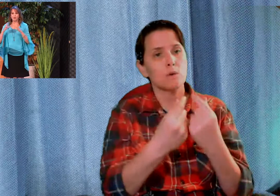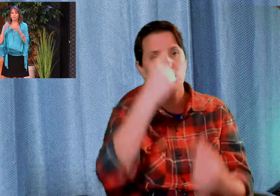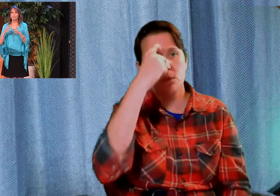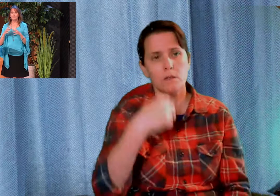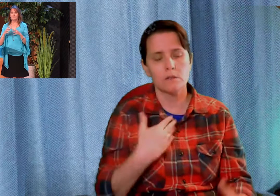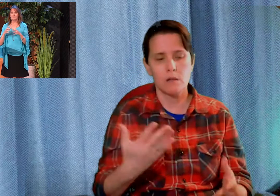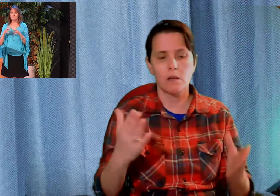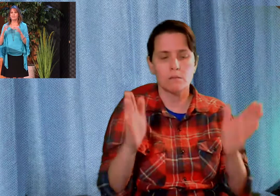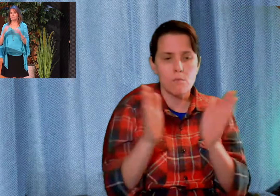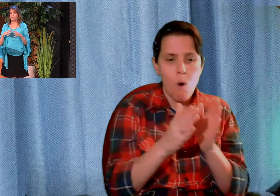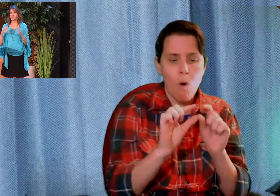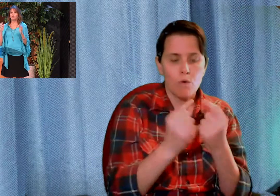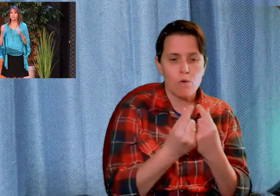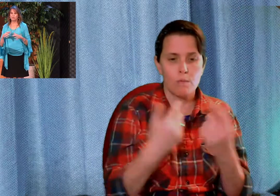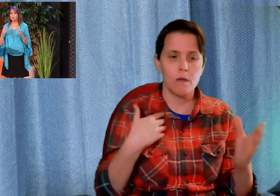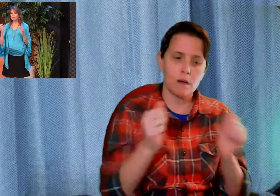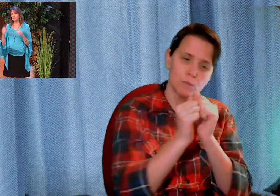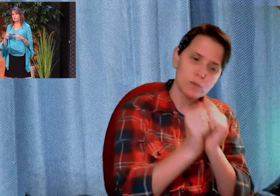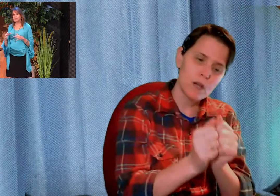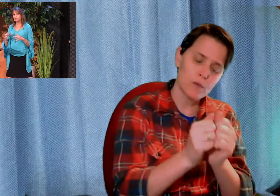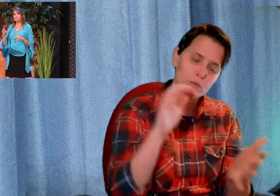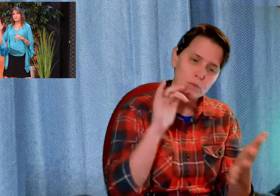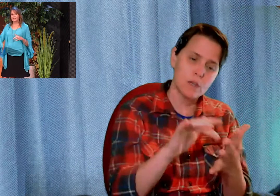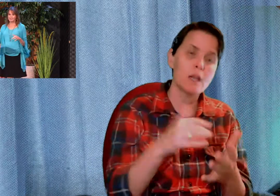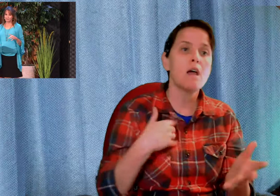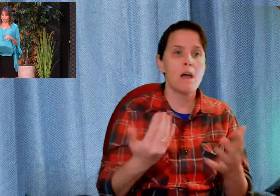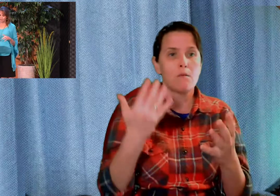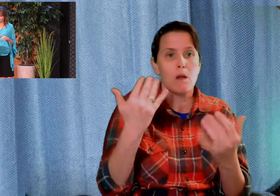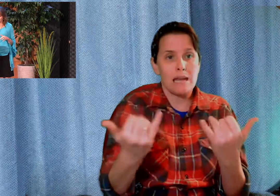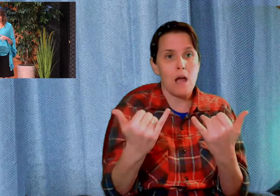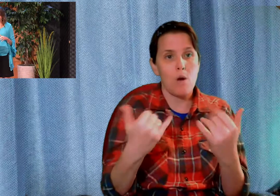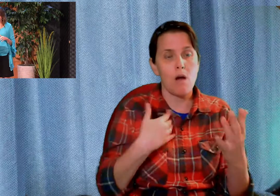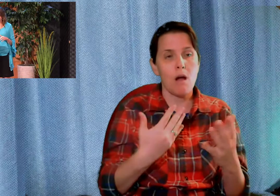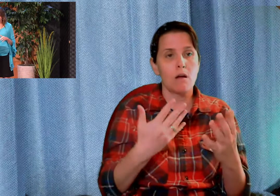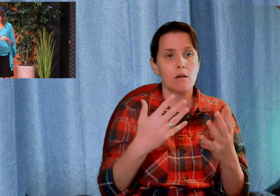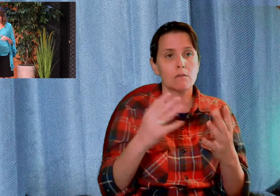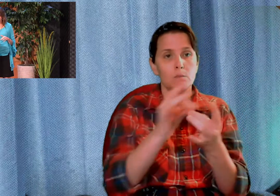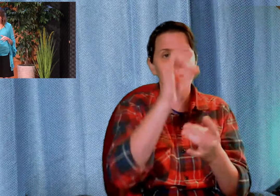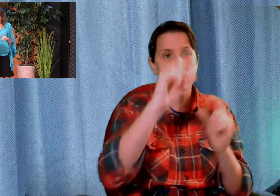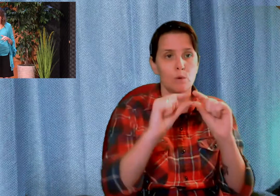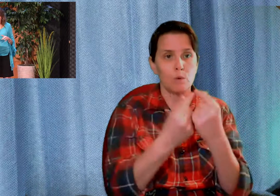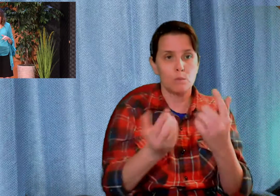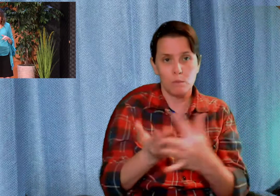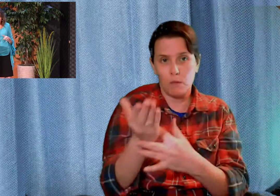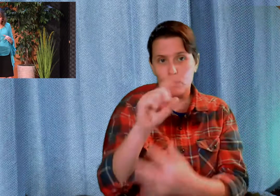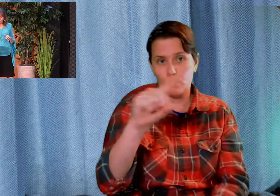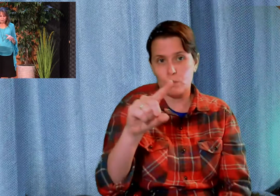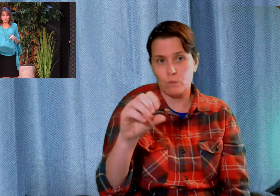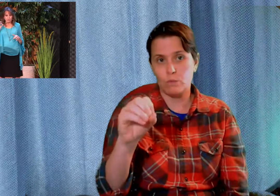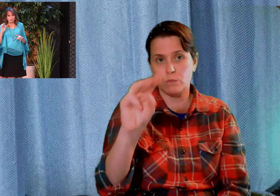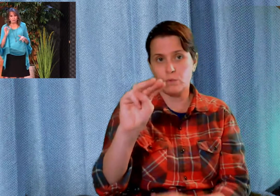a small group that comes together for fellowship, for community, for connection, and for learning and growing.